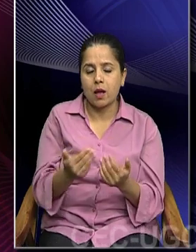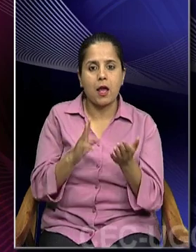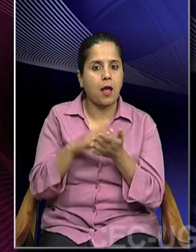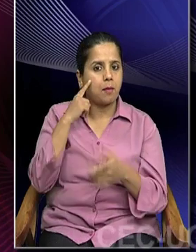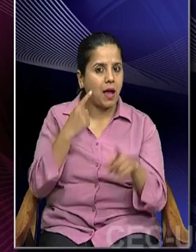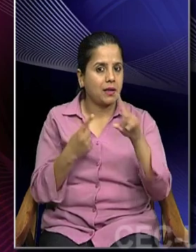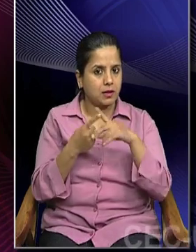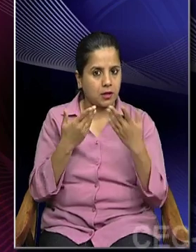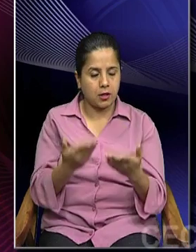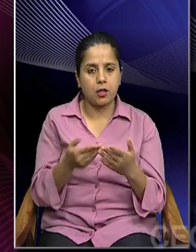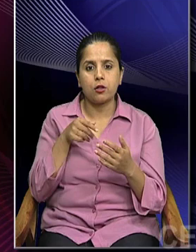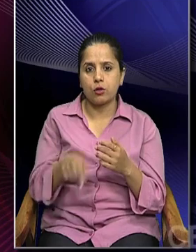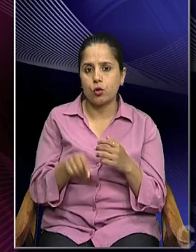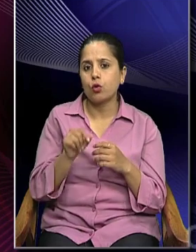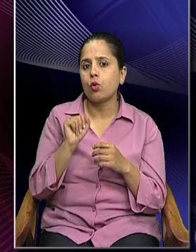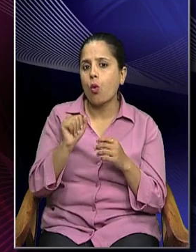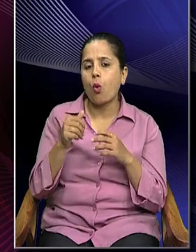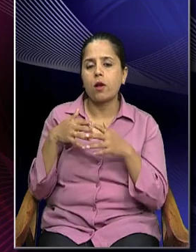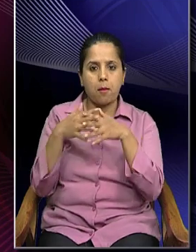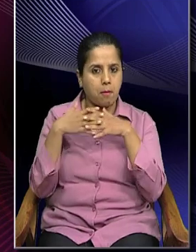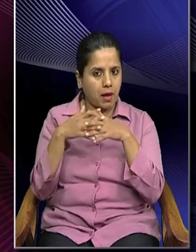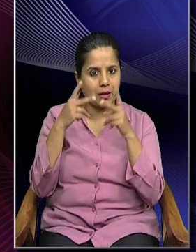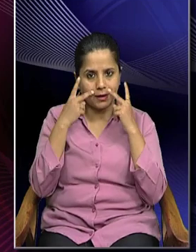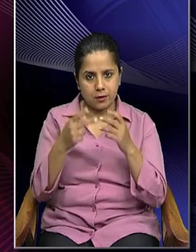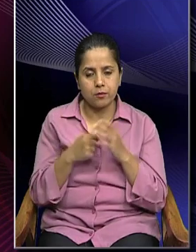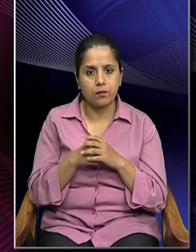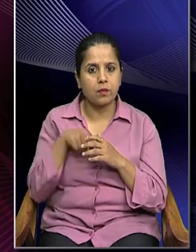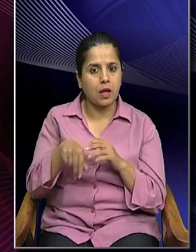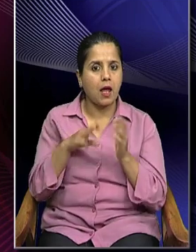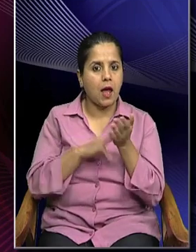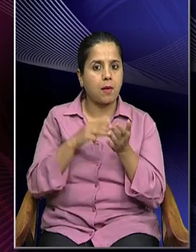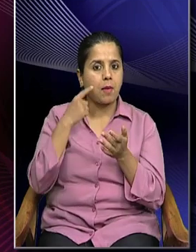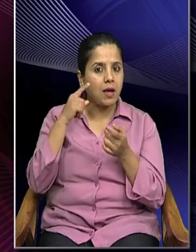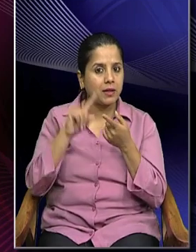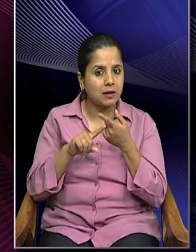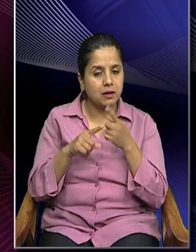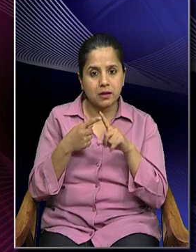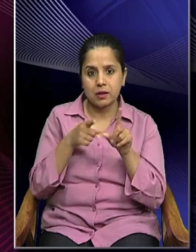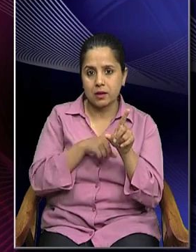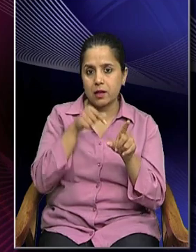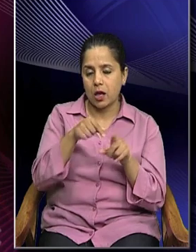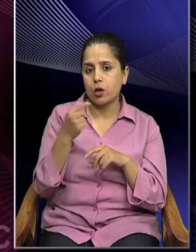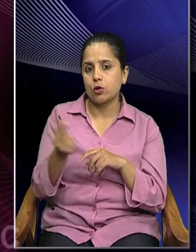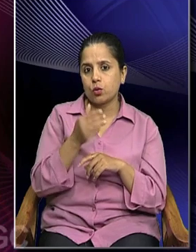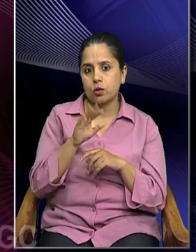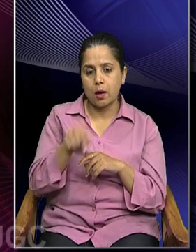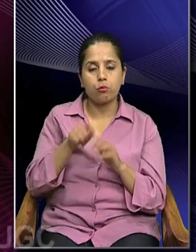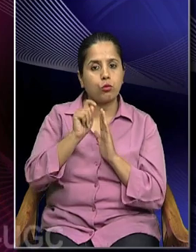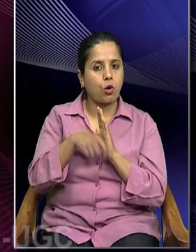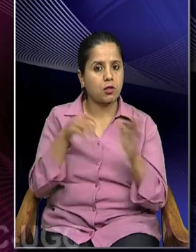MIT, United States of America. MIT uses a project-based